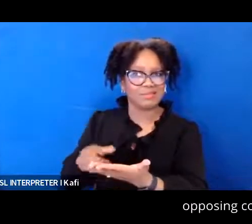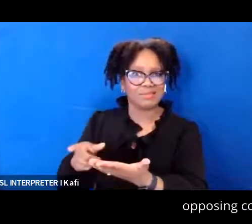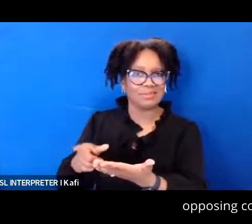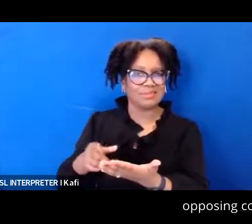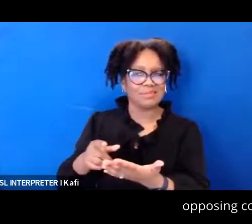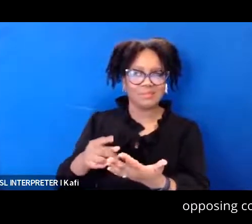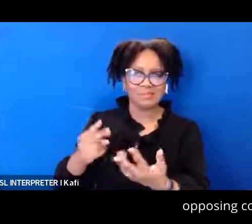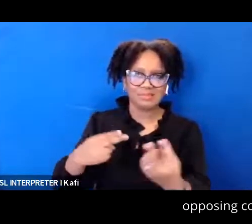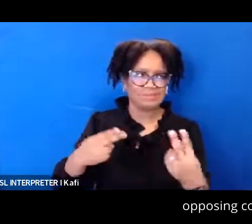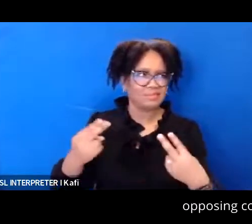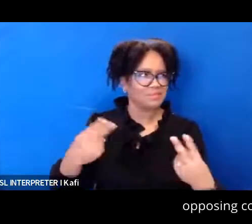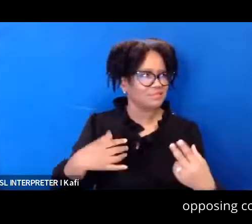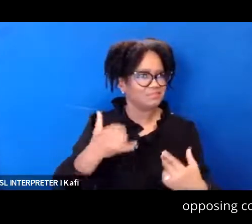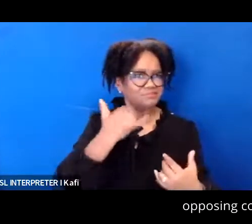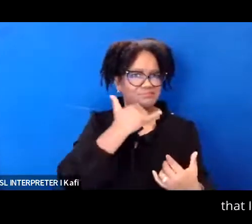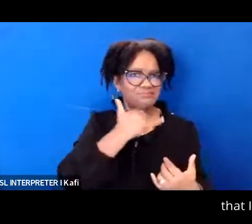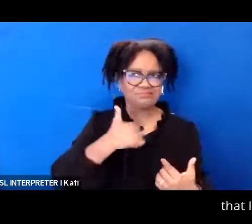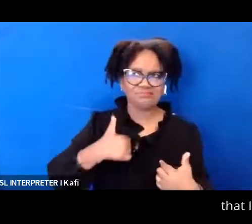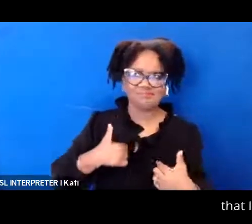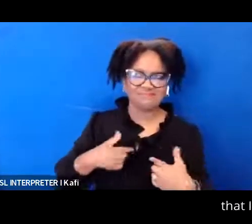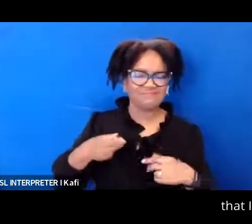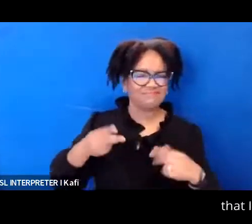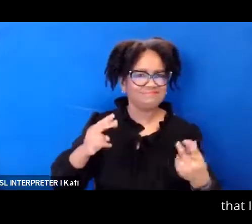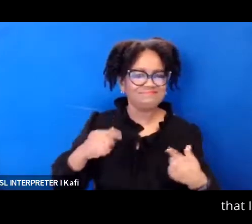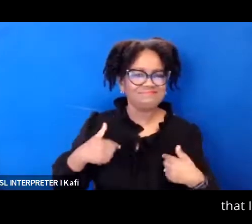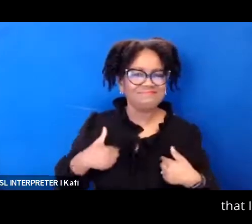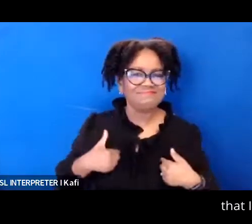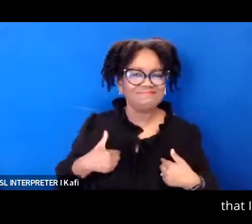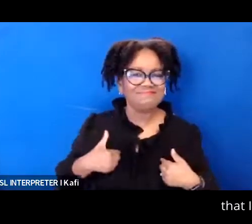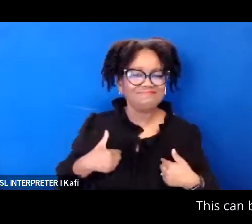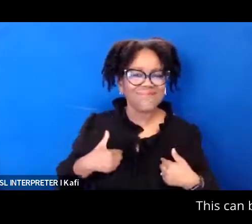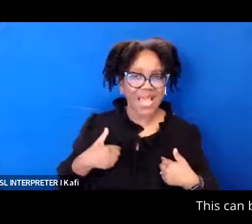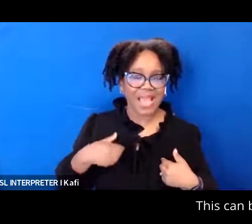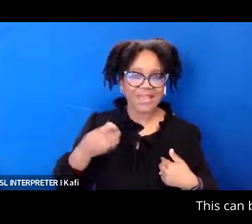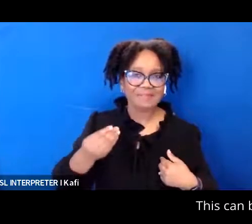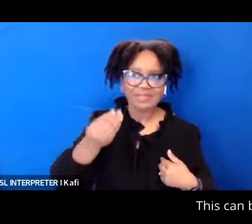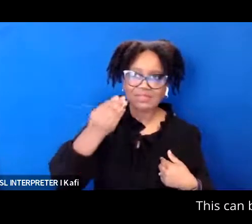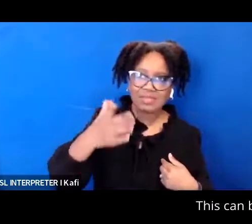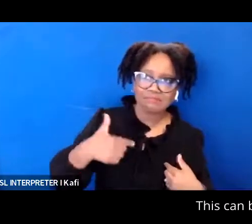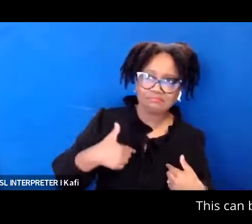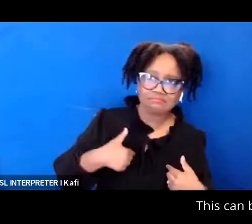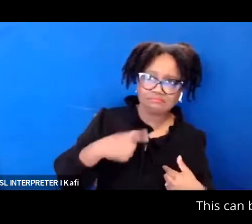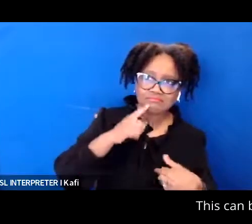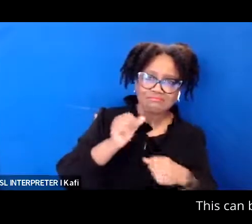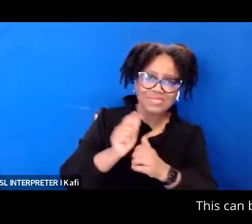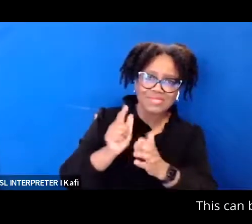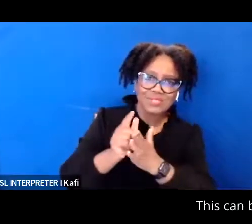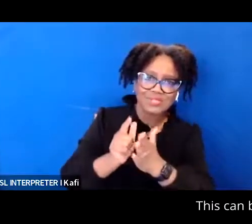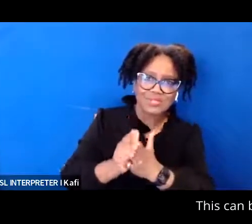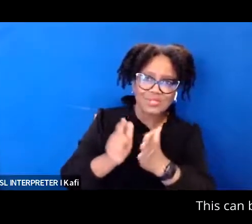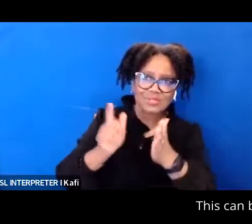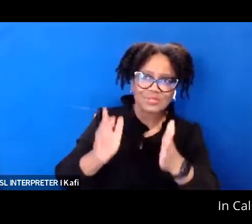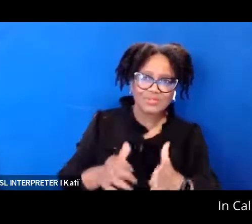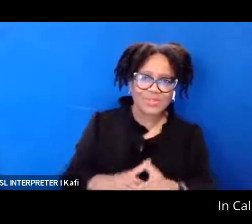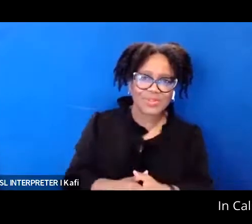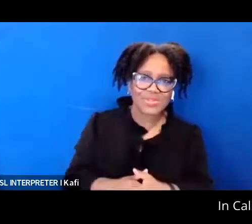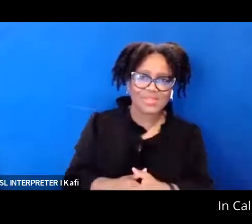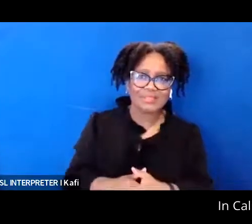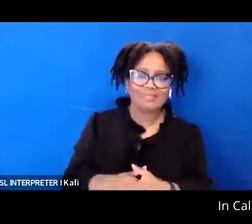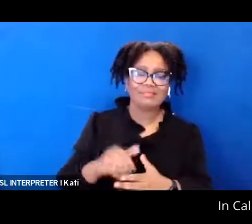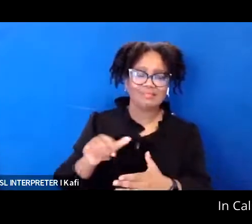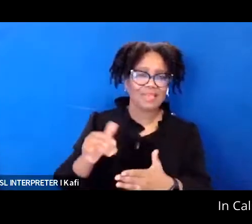counsel court staff and judges that i'm actually an attorney this can be humiliating and isolating in